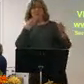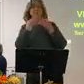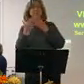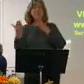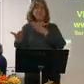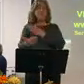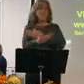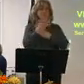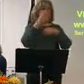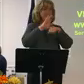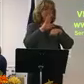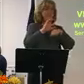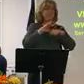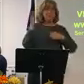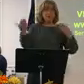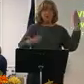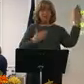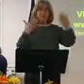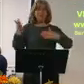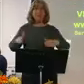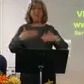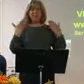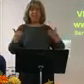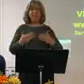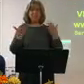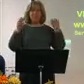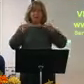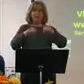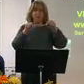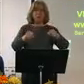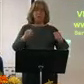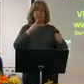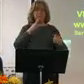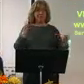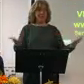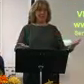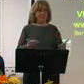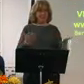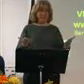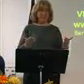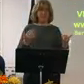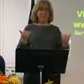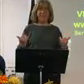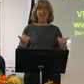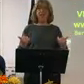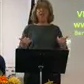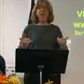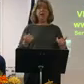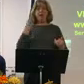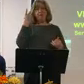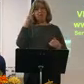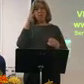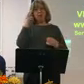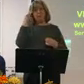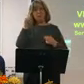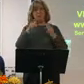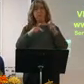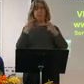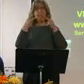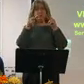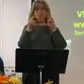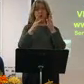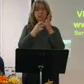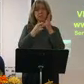Good morning, church. Welcome. So glad you are able to be here on campus today. For those who are tuning in live